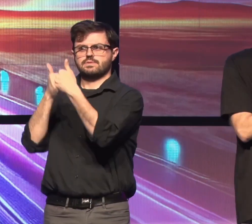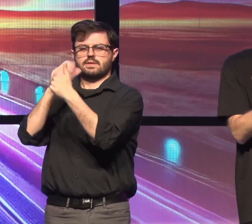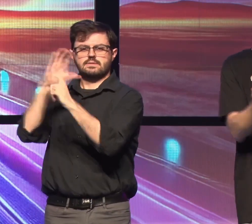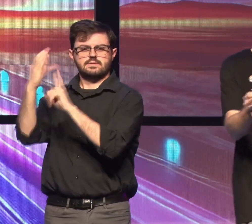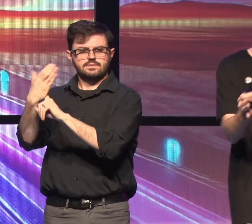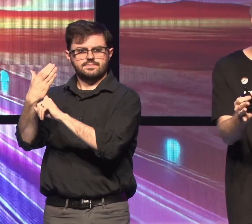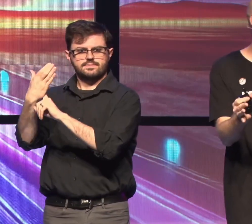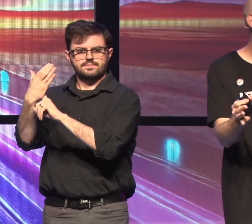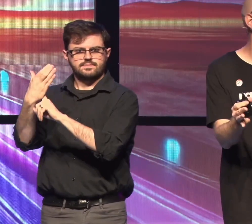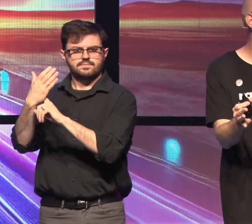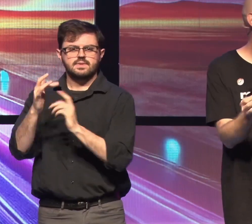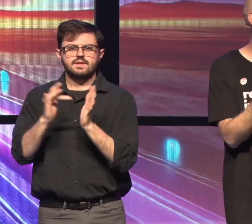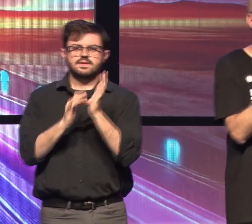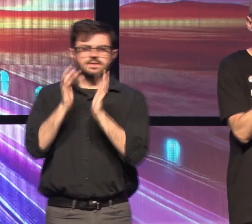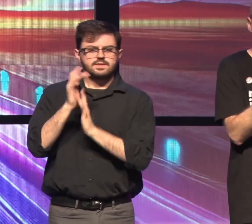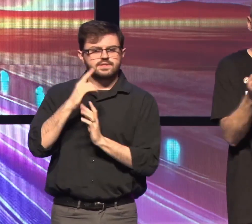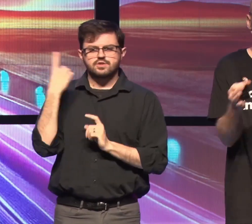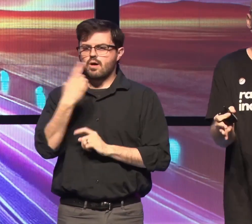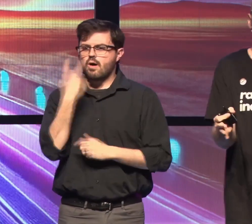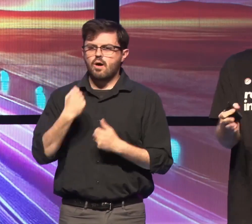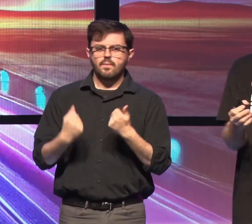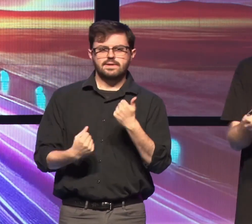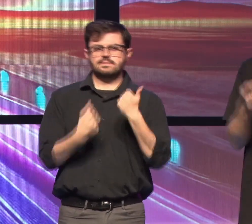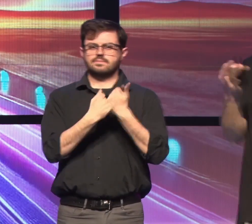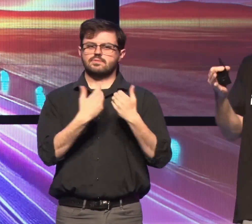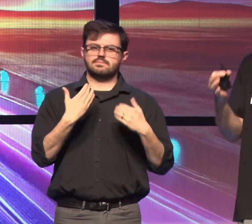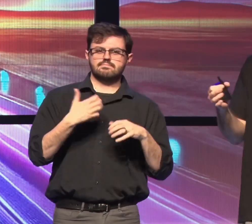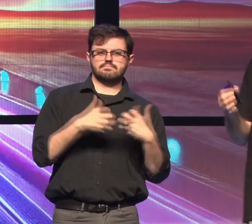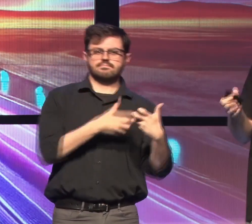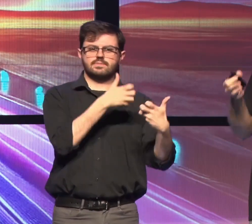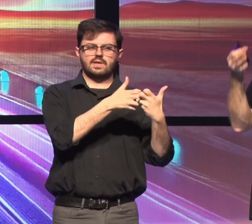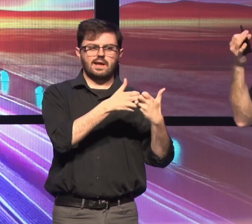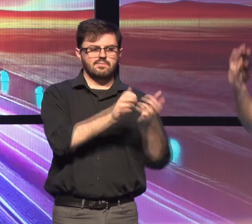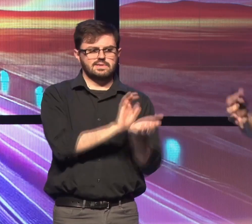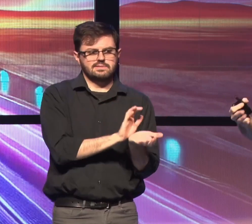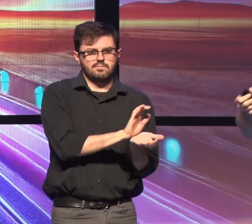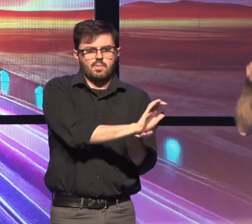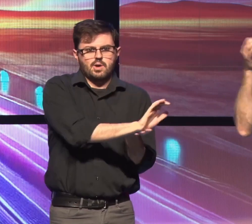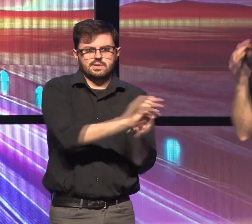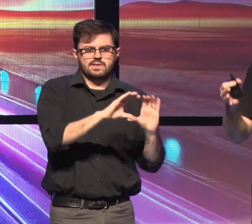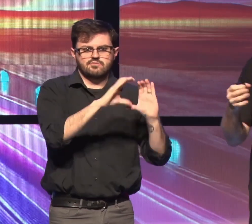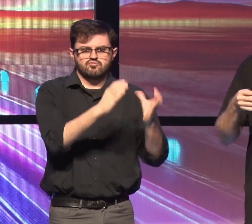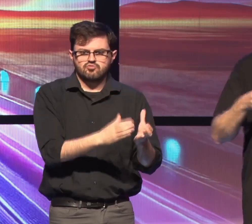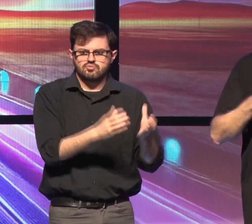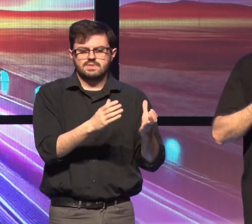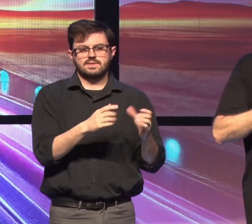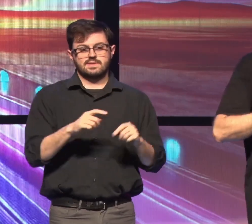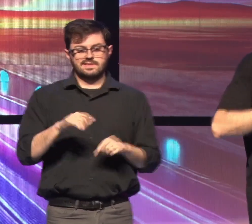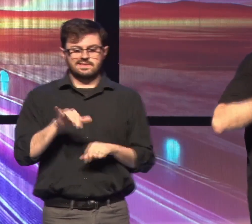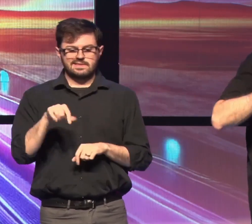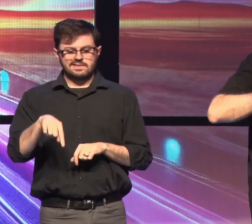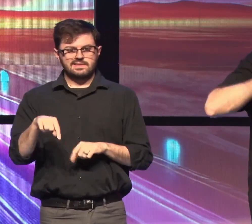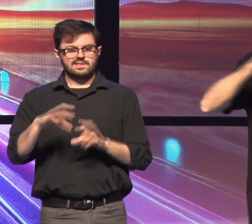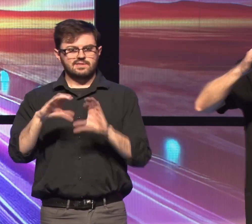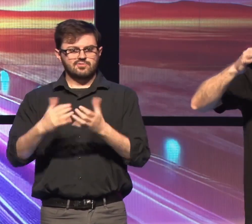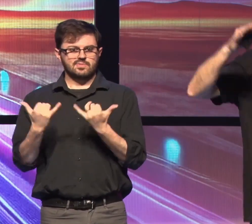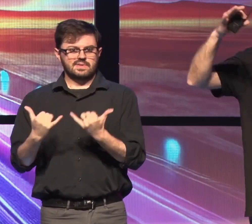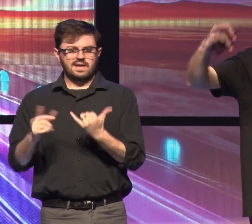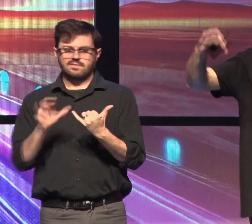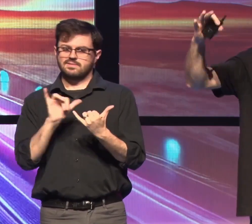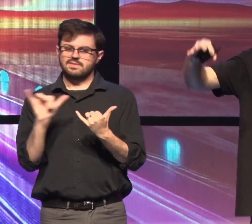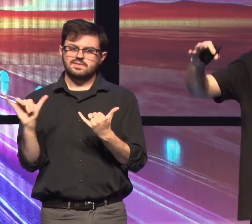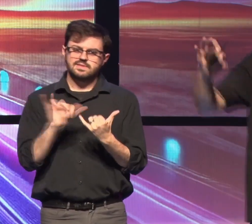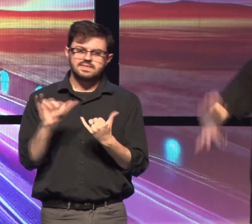Jesus was always in alignment with the marginalized. So they align with marginalized groups. They advocate for change, systemic change, in ways that challenge